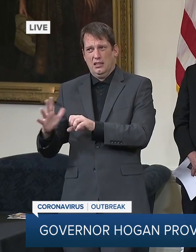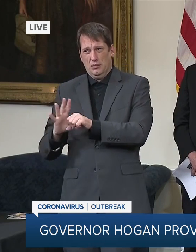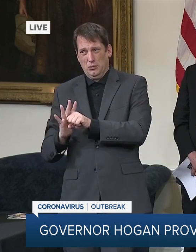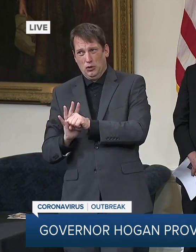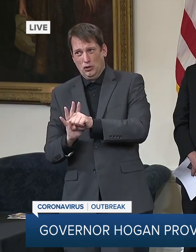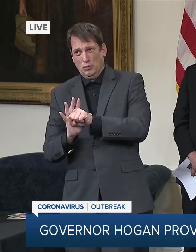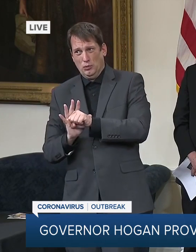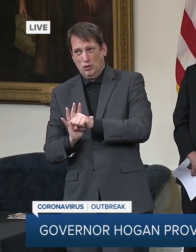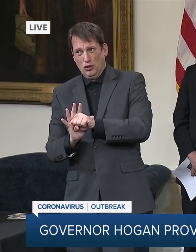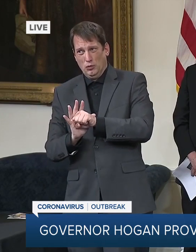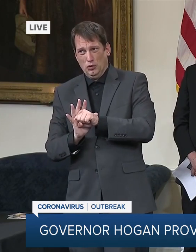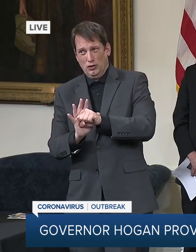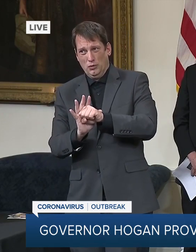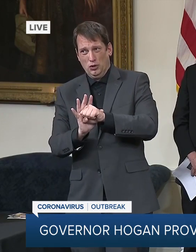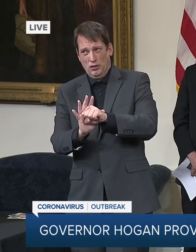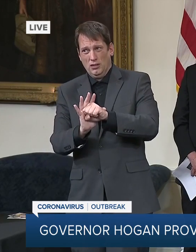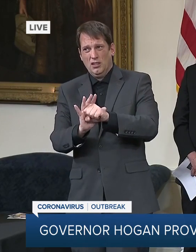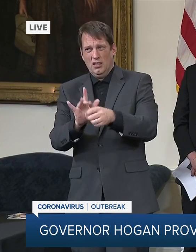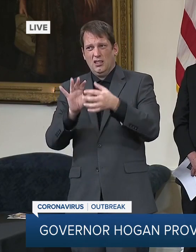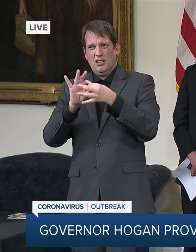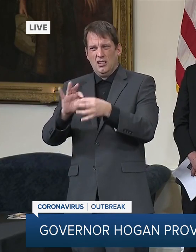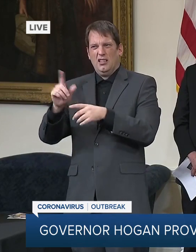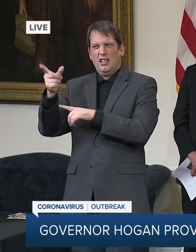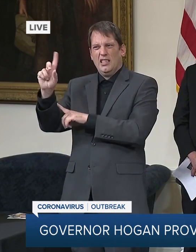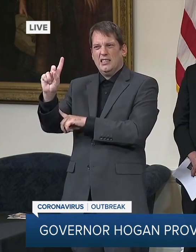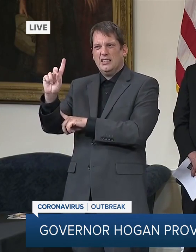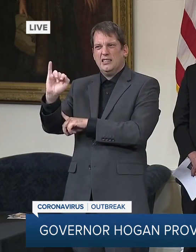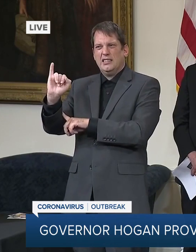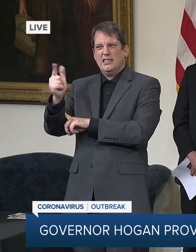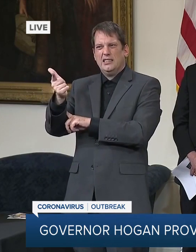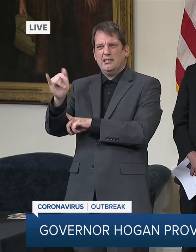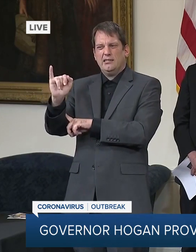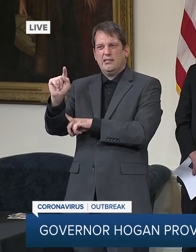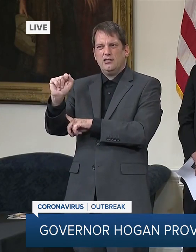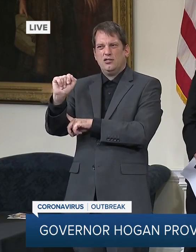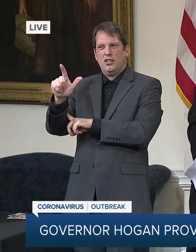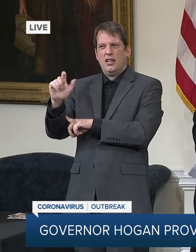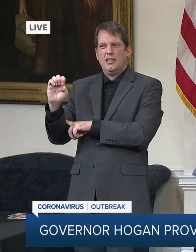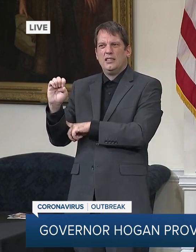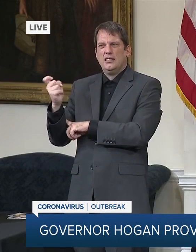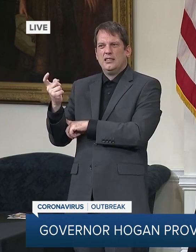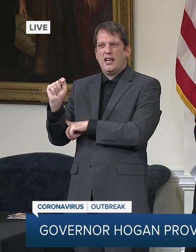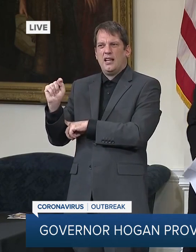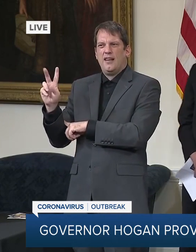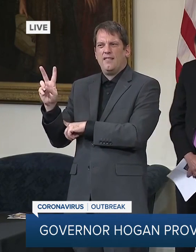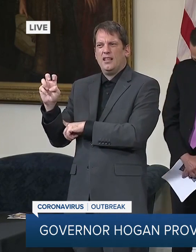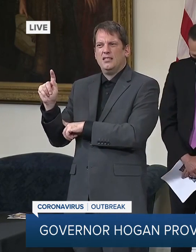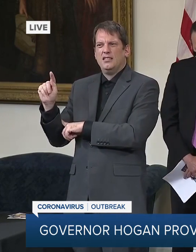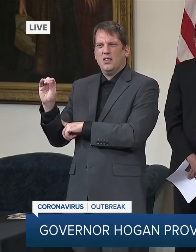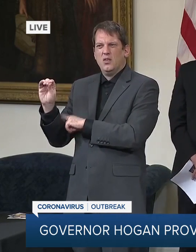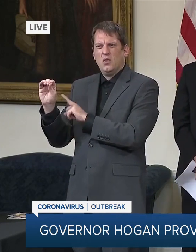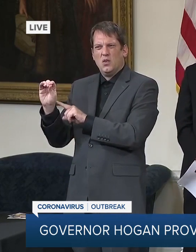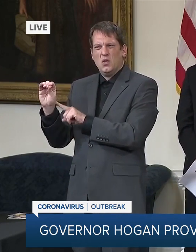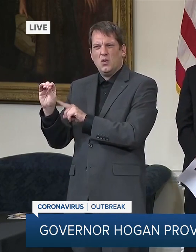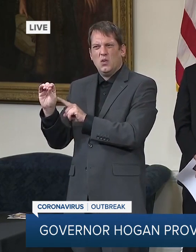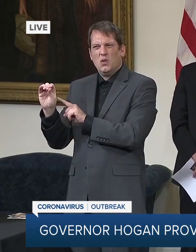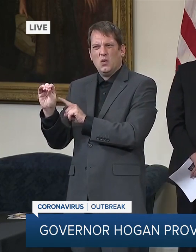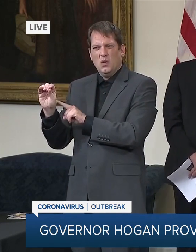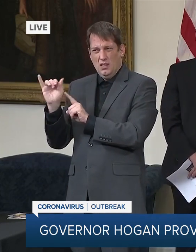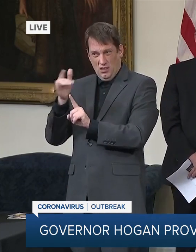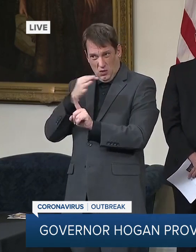veto. What are your thoughts about that? That could be happening in the next few weeks in the legislature. Well, I'll tell